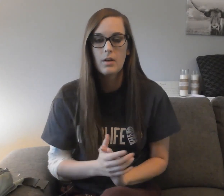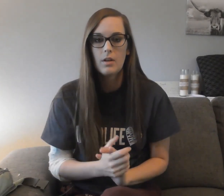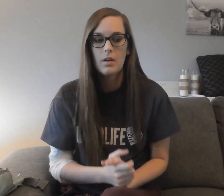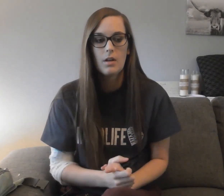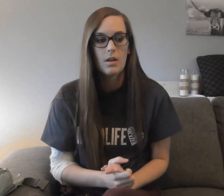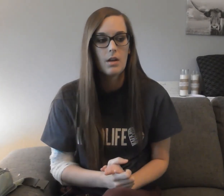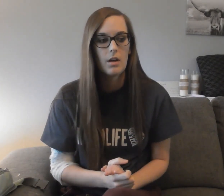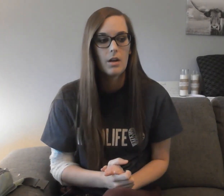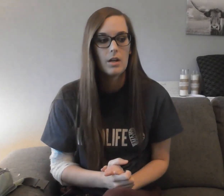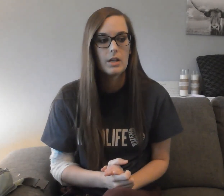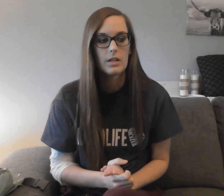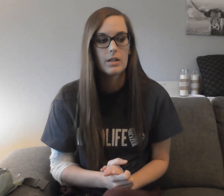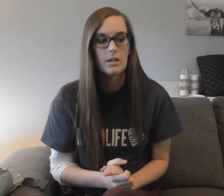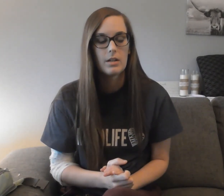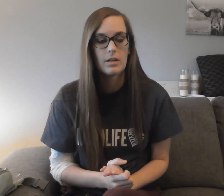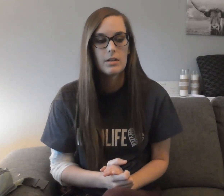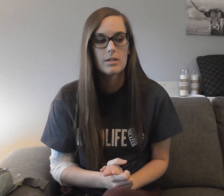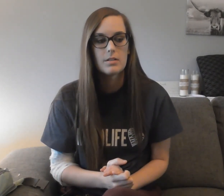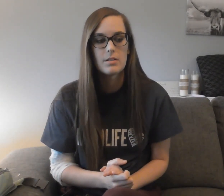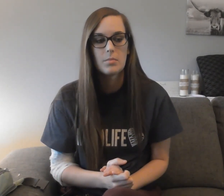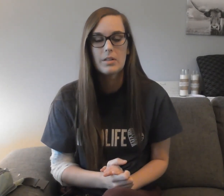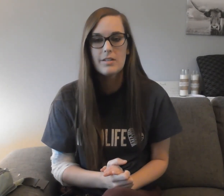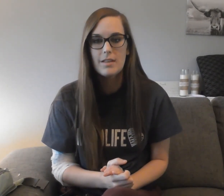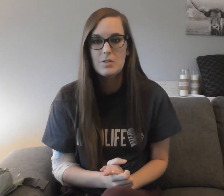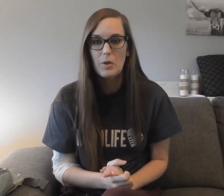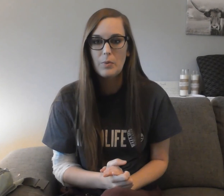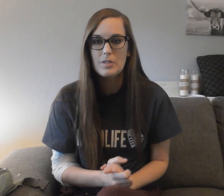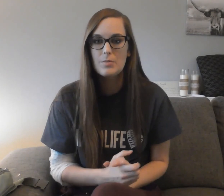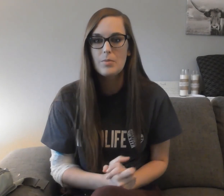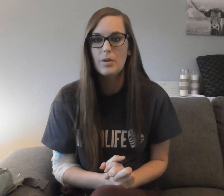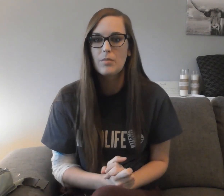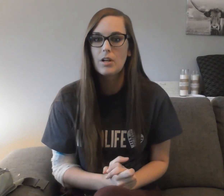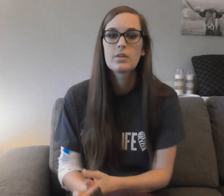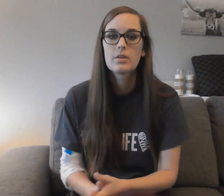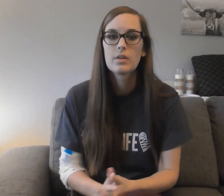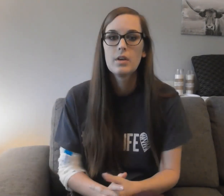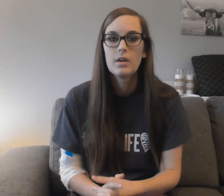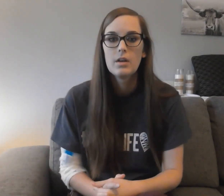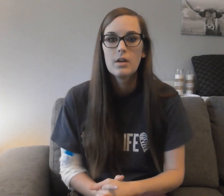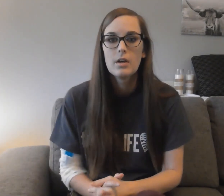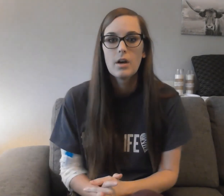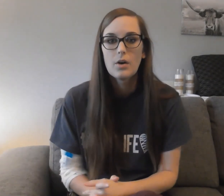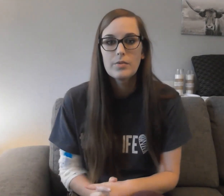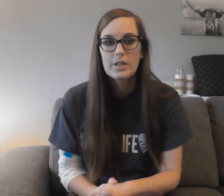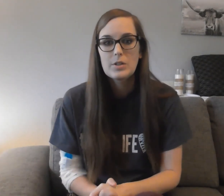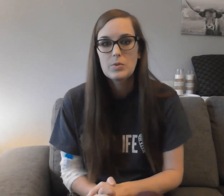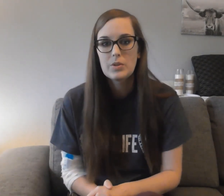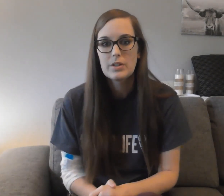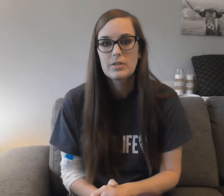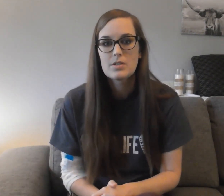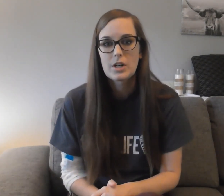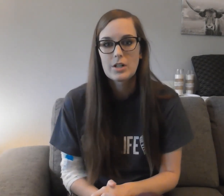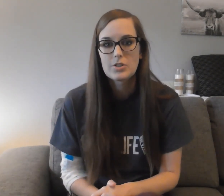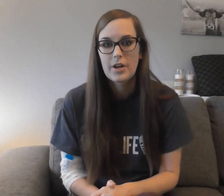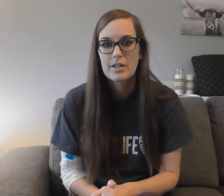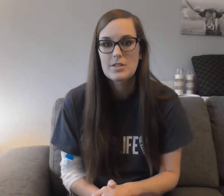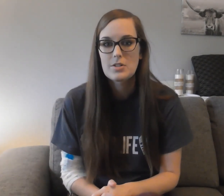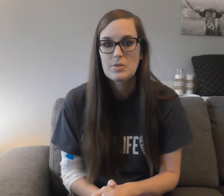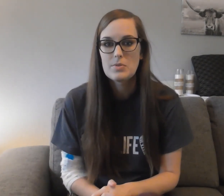and I believe that's all the ones that we went over. hopefully you will start trying to use